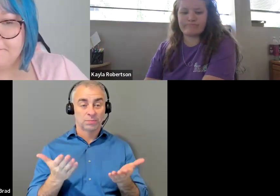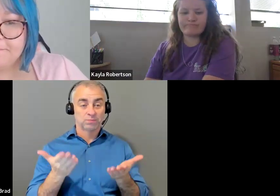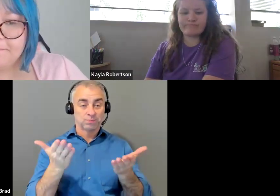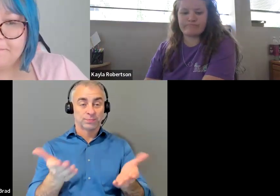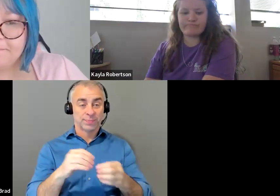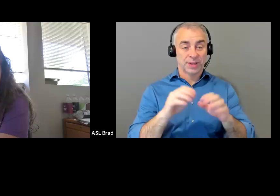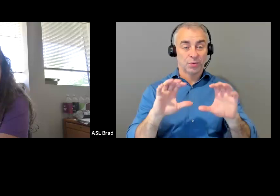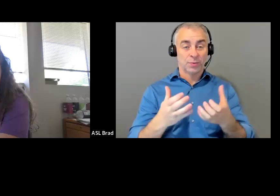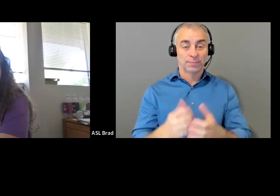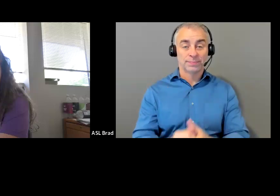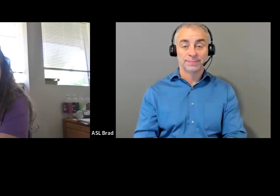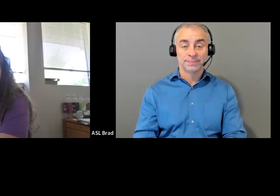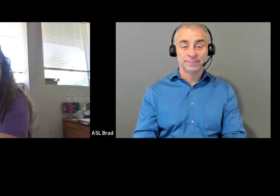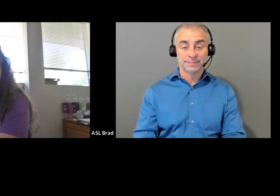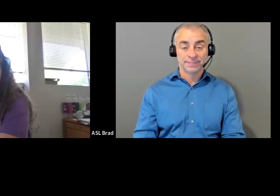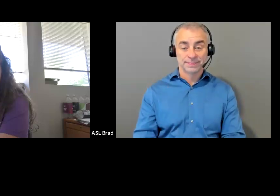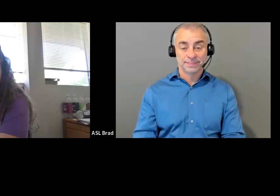group?